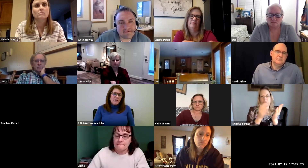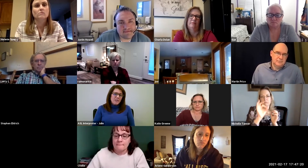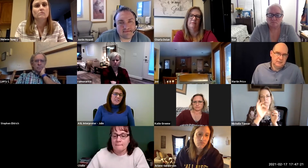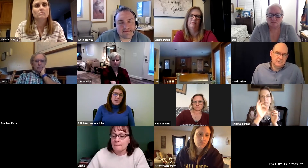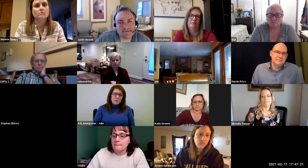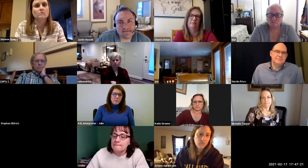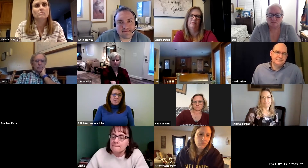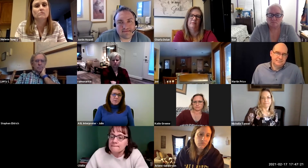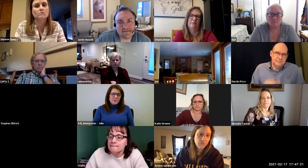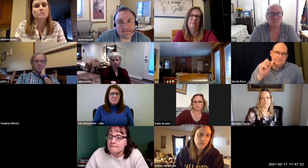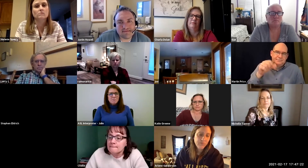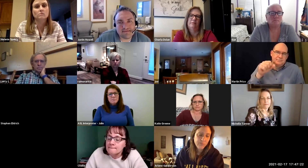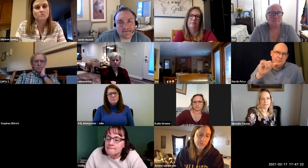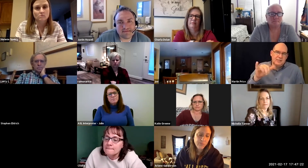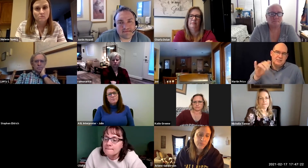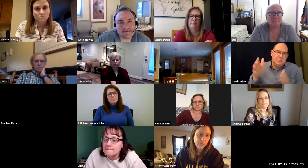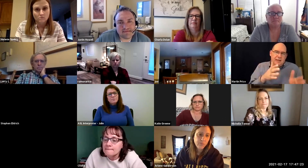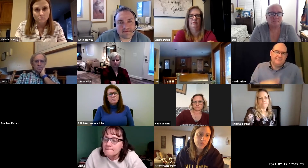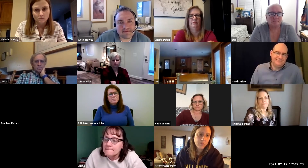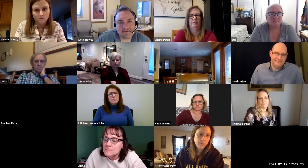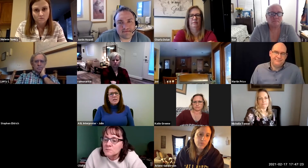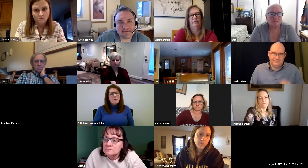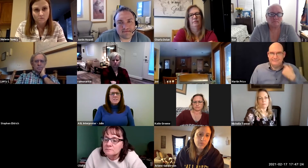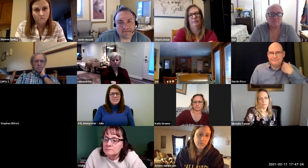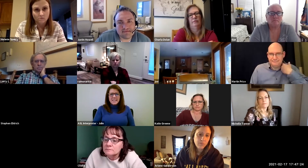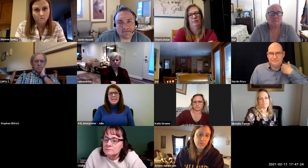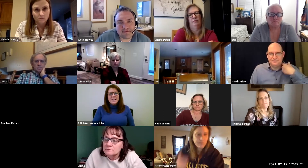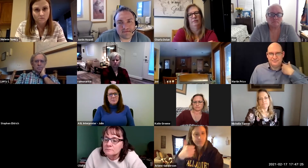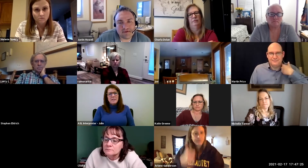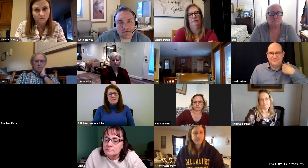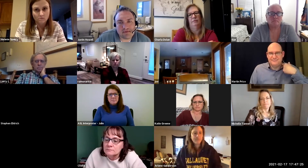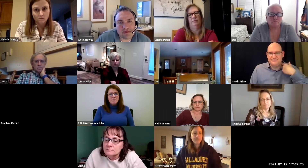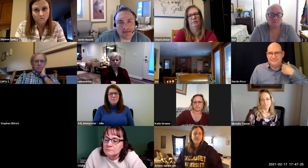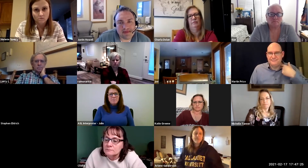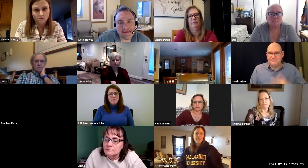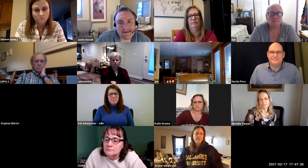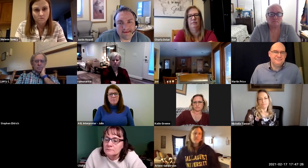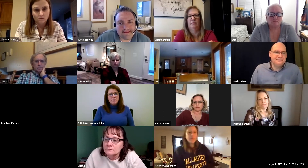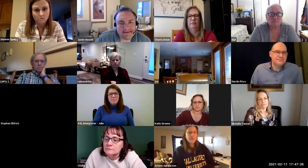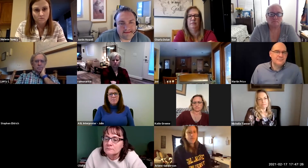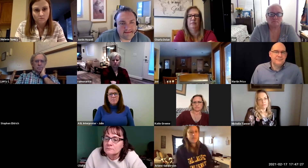session. That's what I would propose. And Martin says, yes, that is the plan.